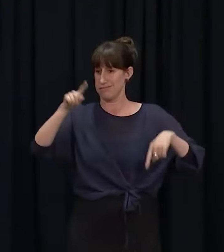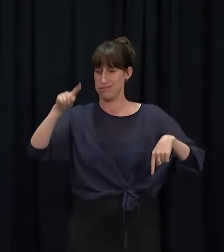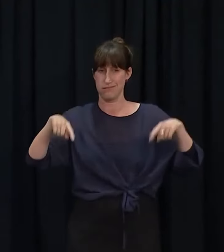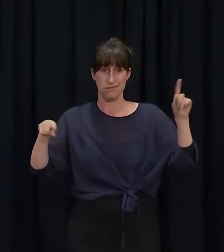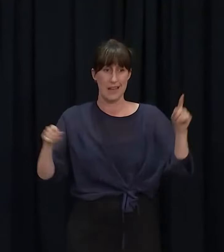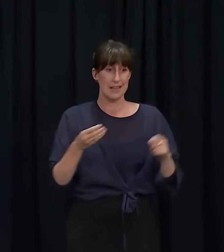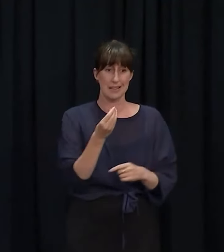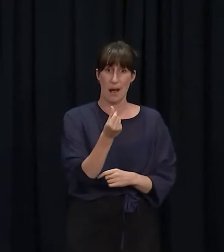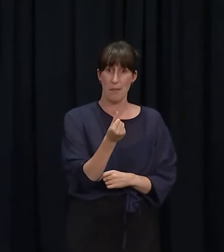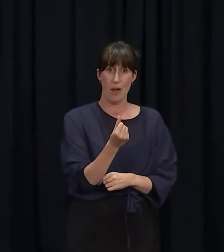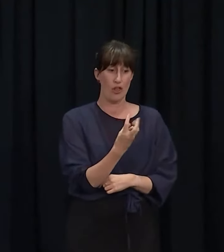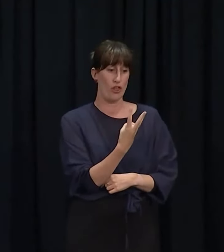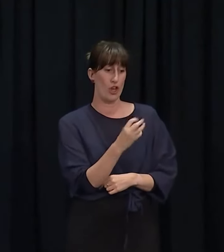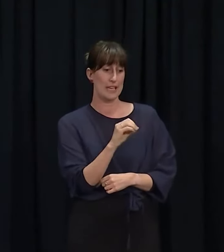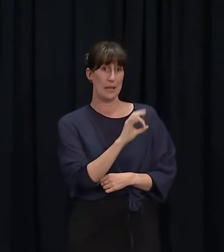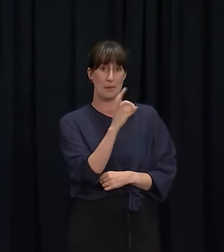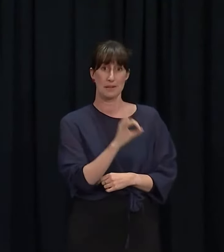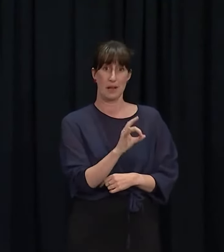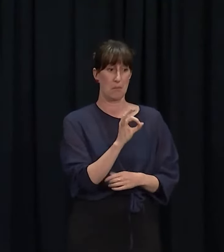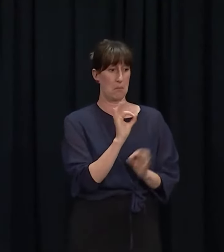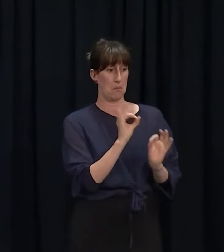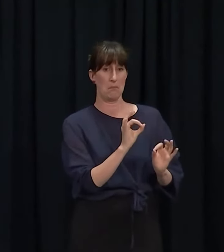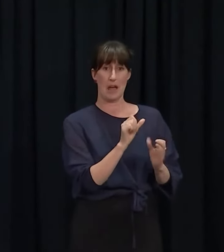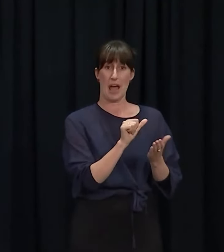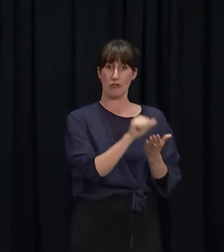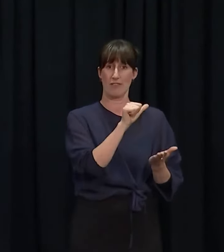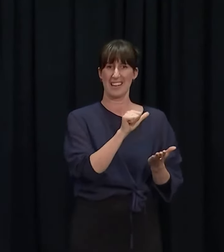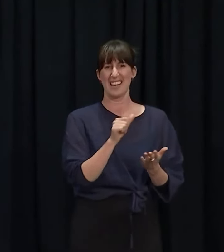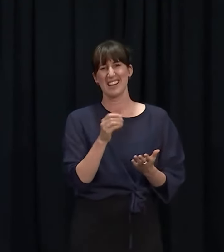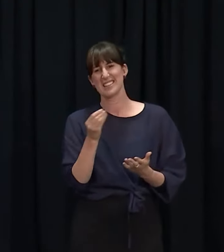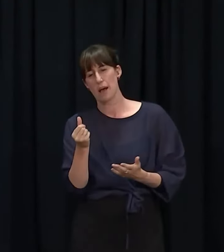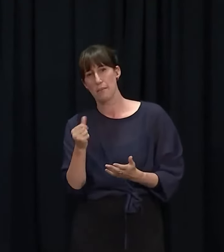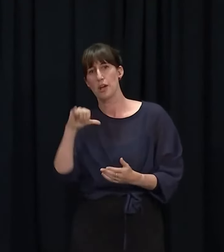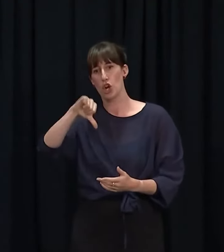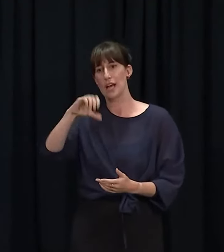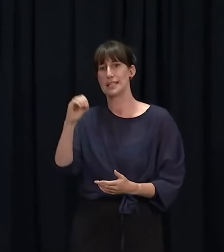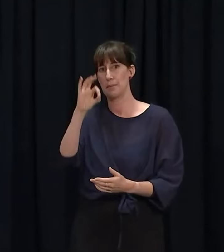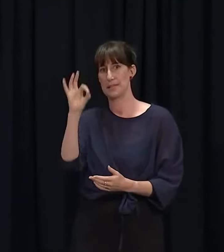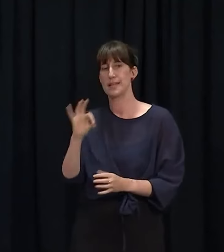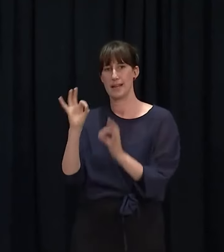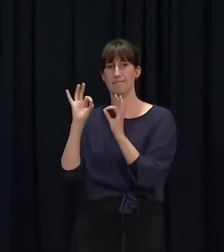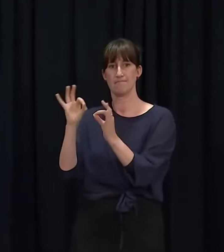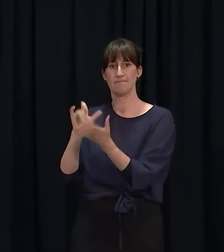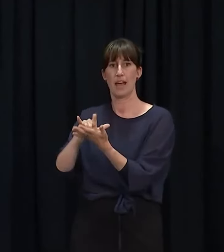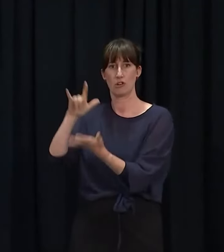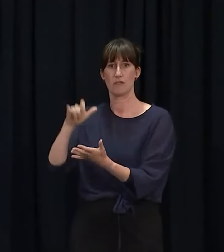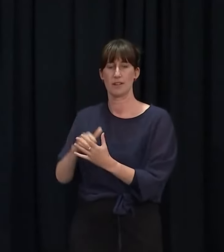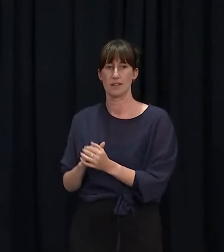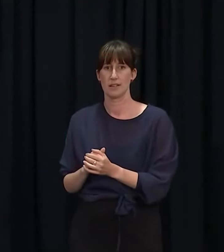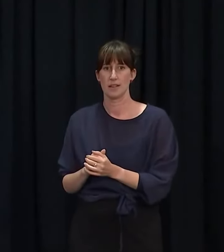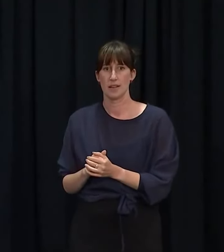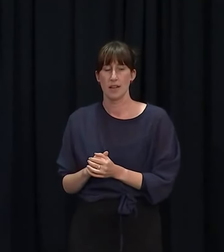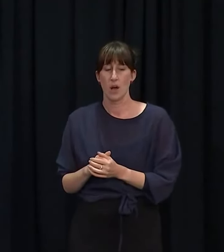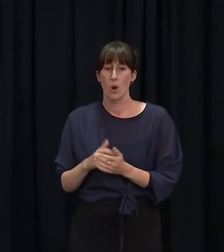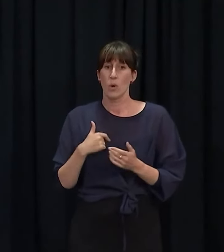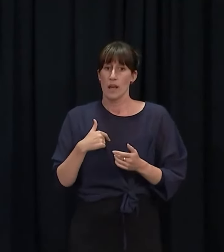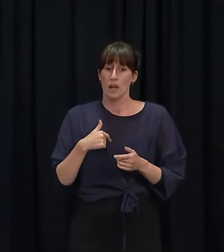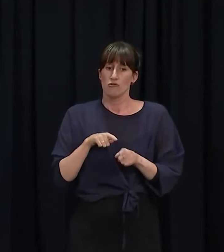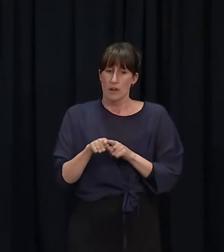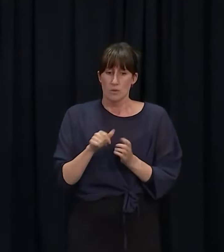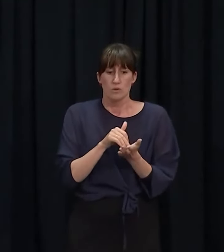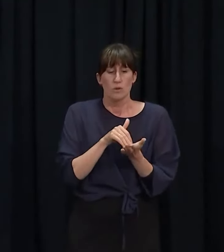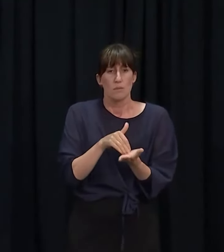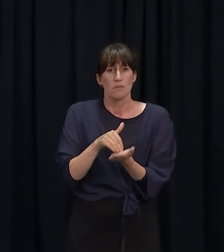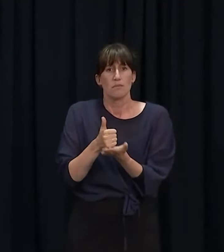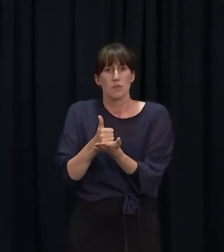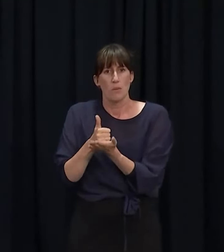30% accuracy through to 80% accuracy. We'll also continue to do what we can, though, to of course support businesses